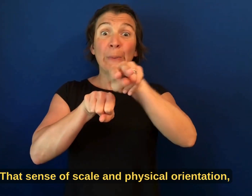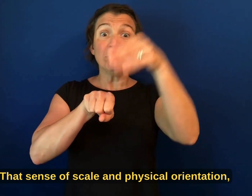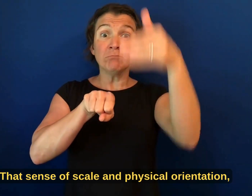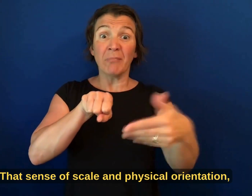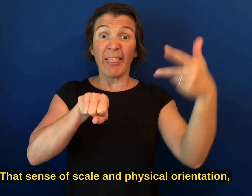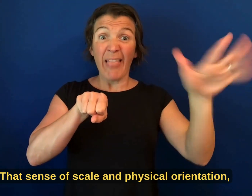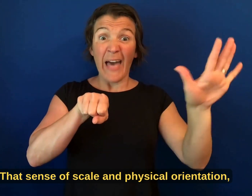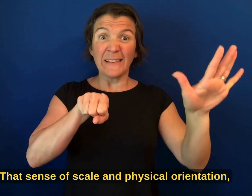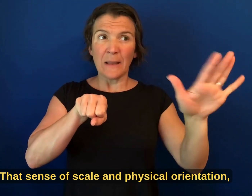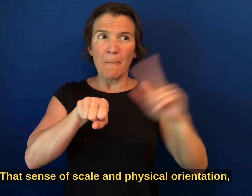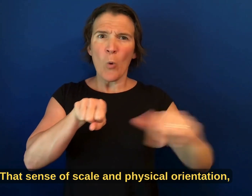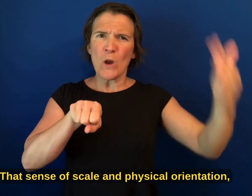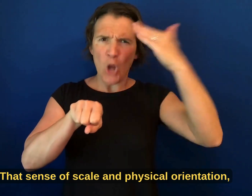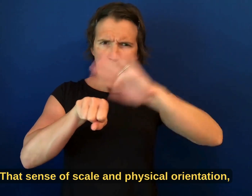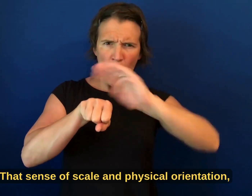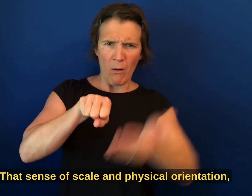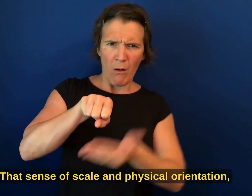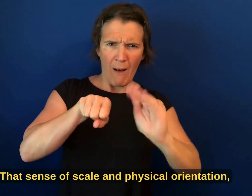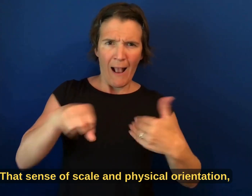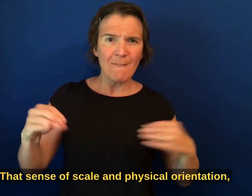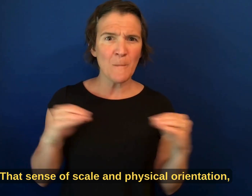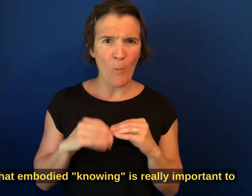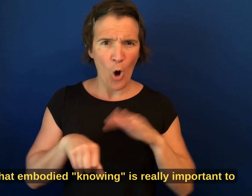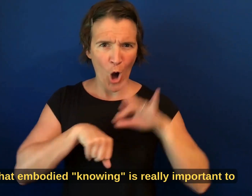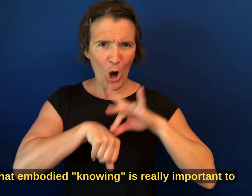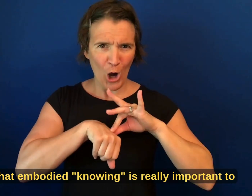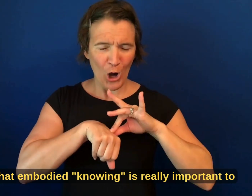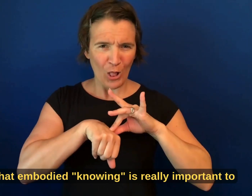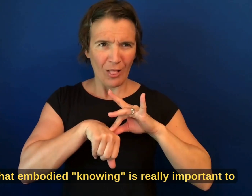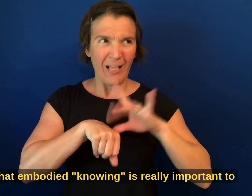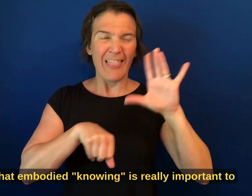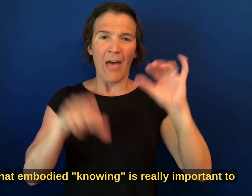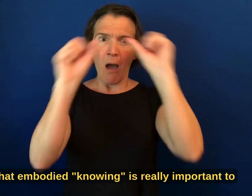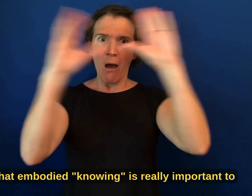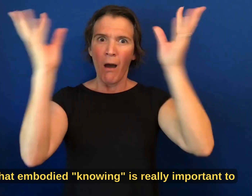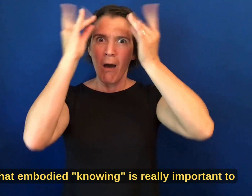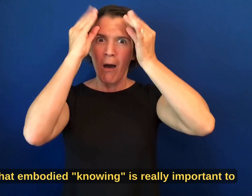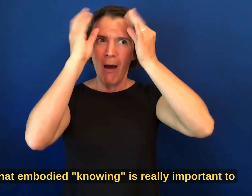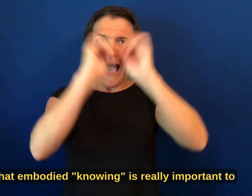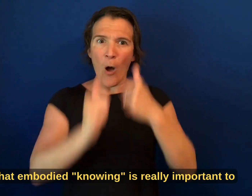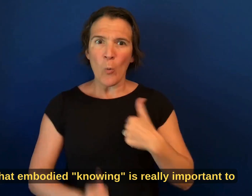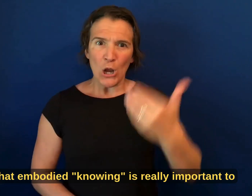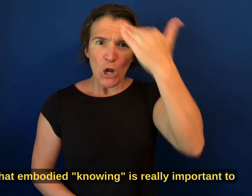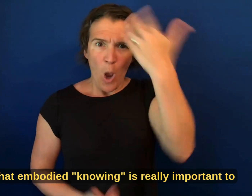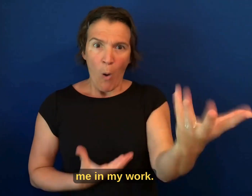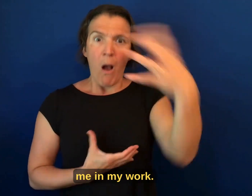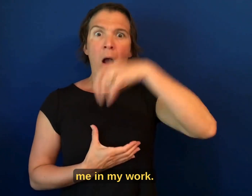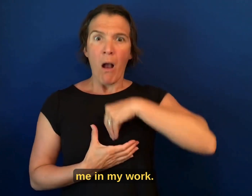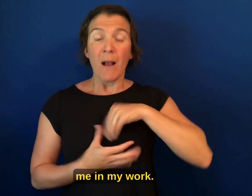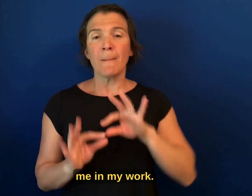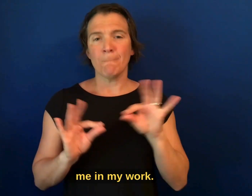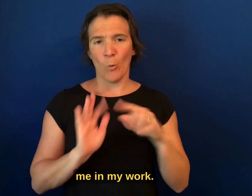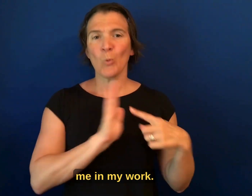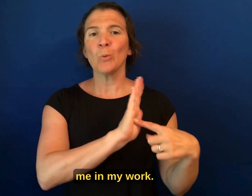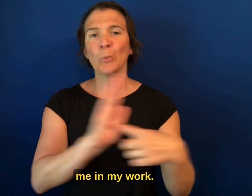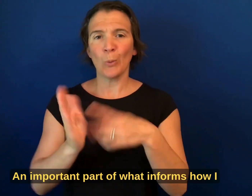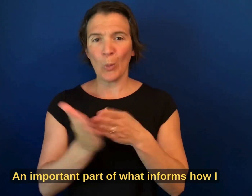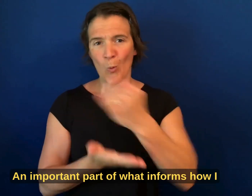of scale and physical orientation, that embodied knowing, is really important to me in my